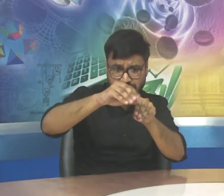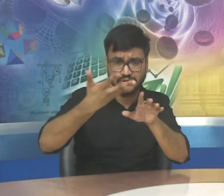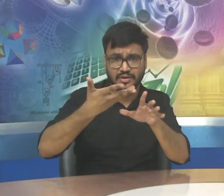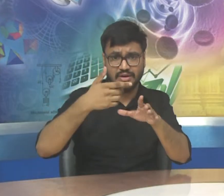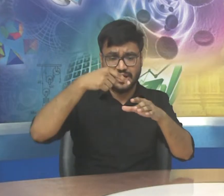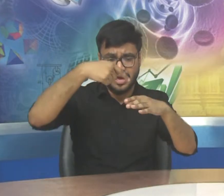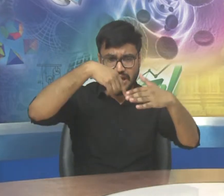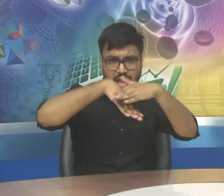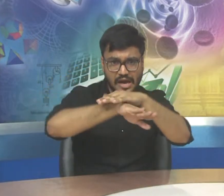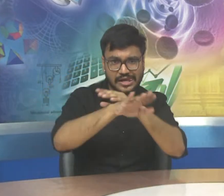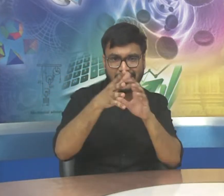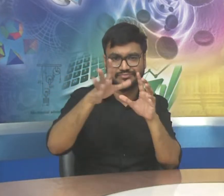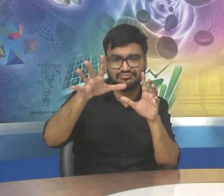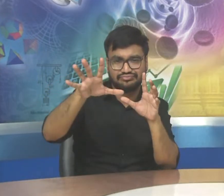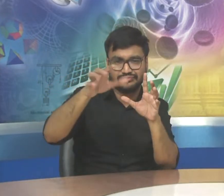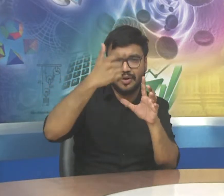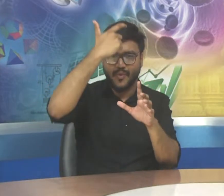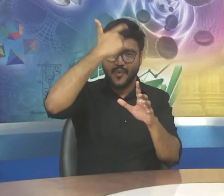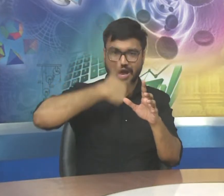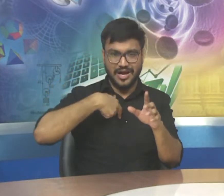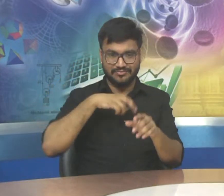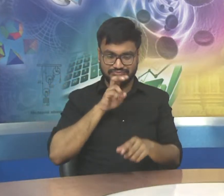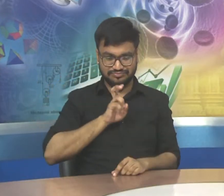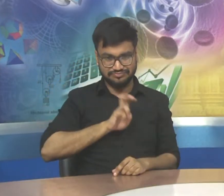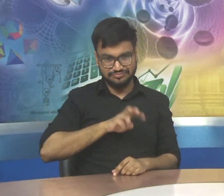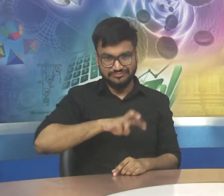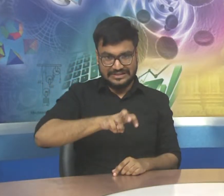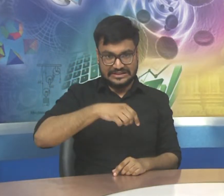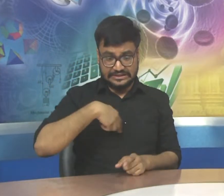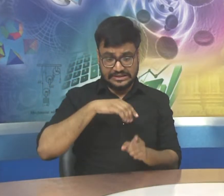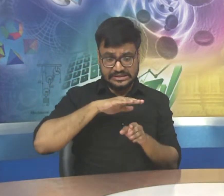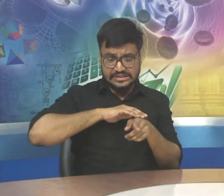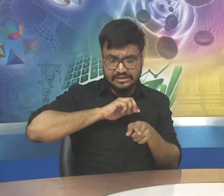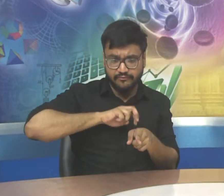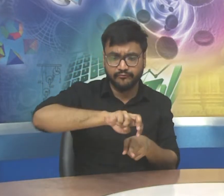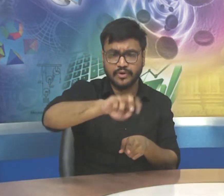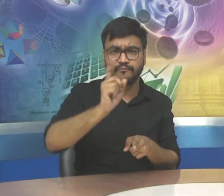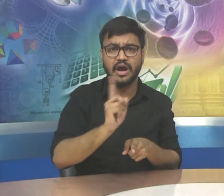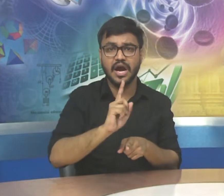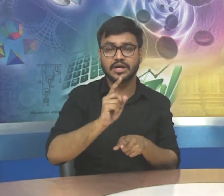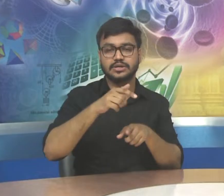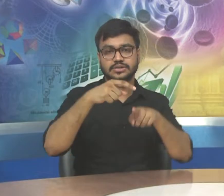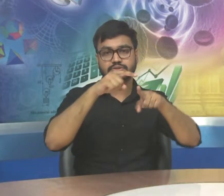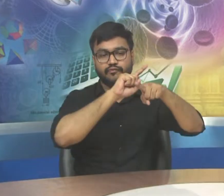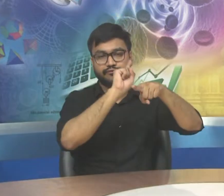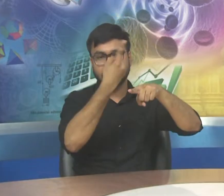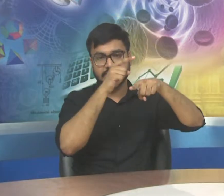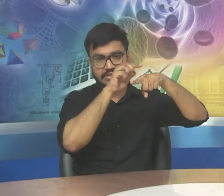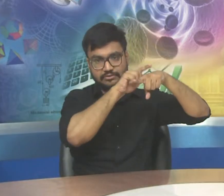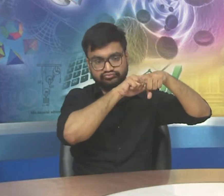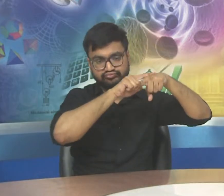This is because gravity acts downward while the person moves